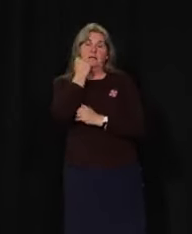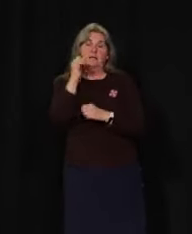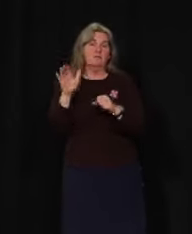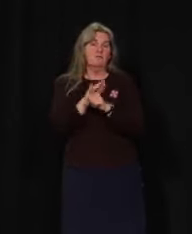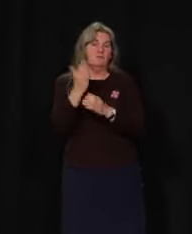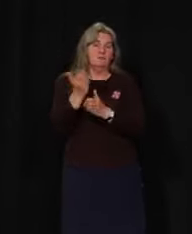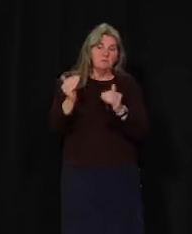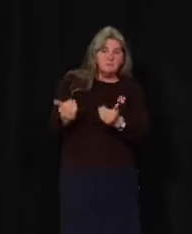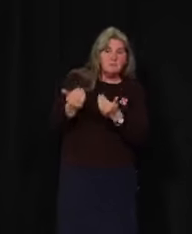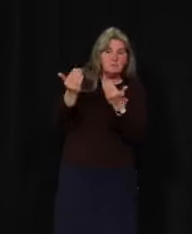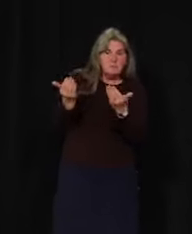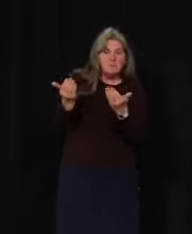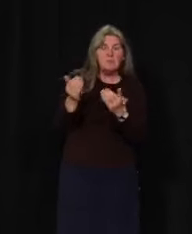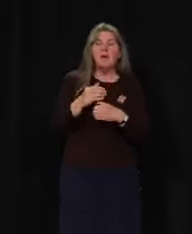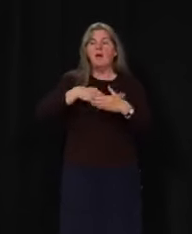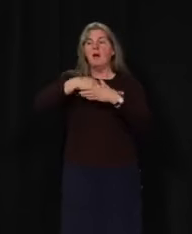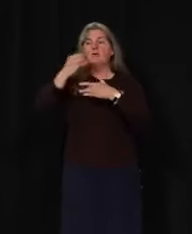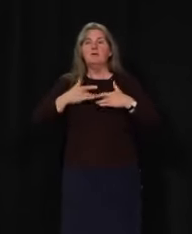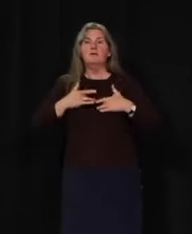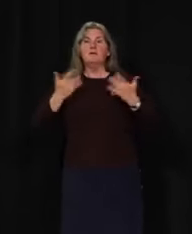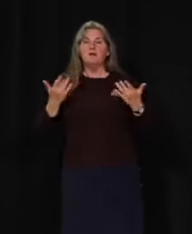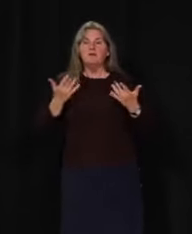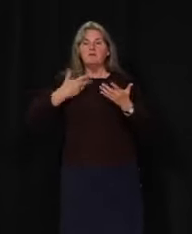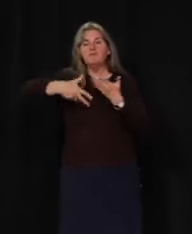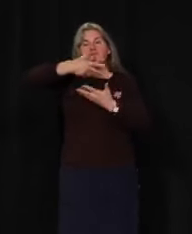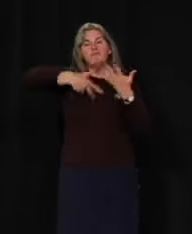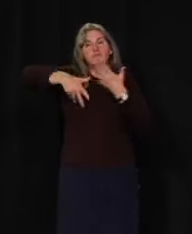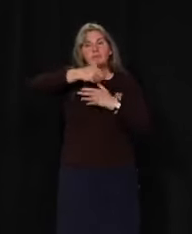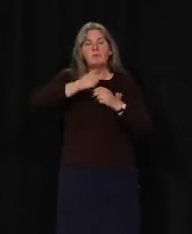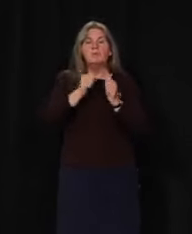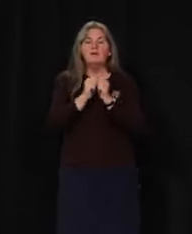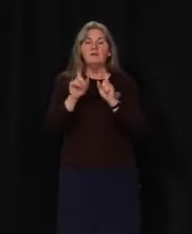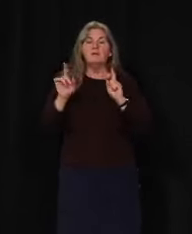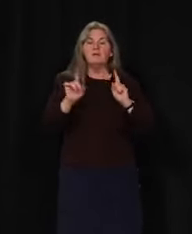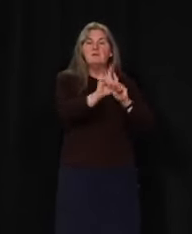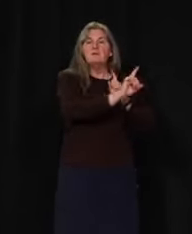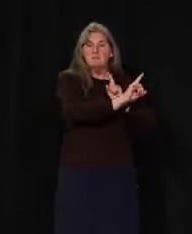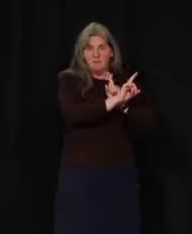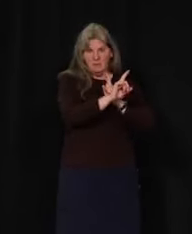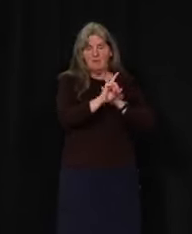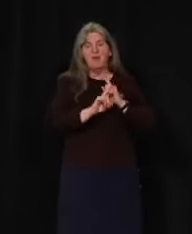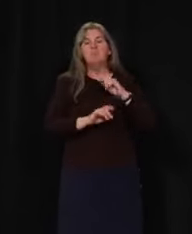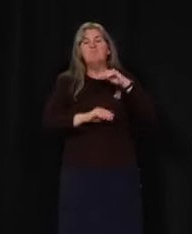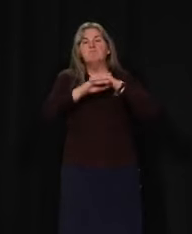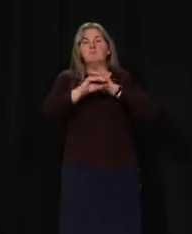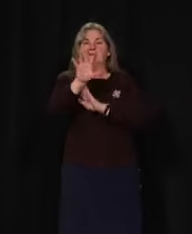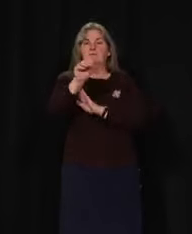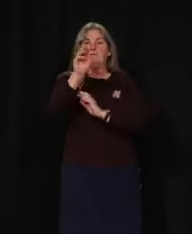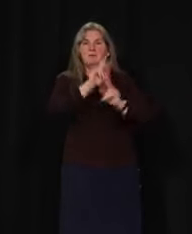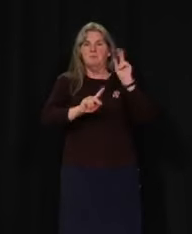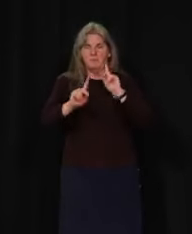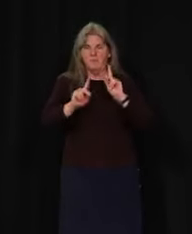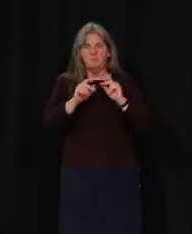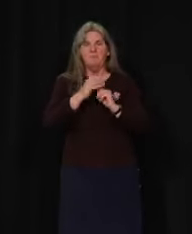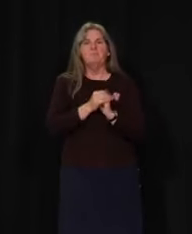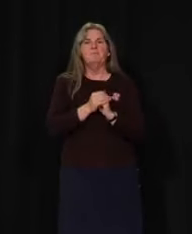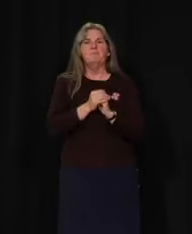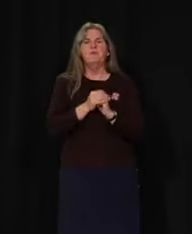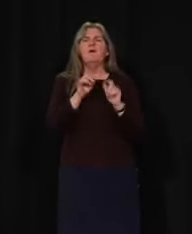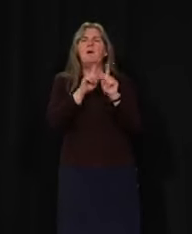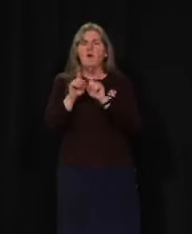service to patients. Outdoor gatherings with spacing can increase to 50 people. Also on the